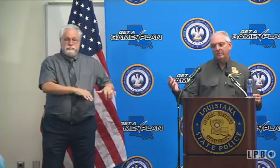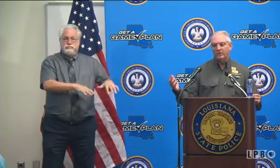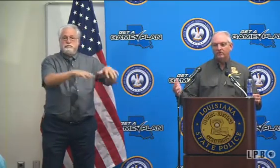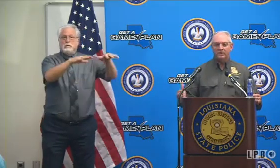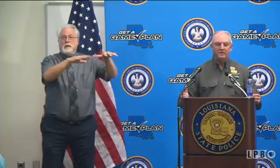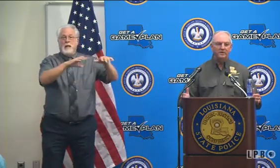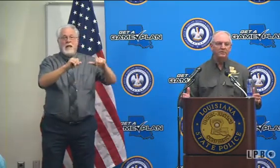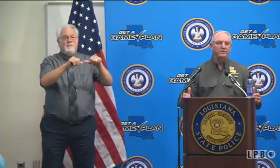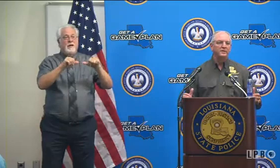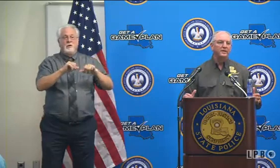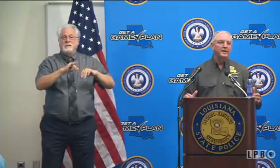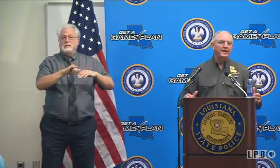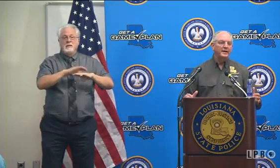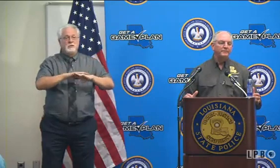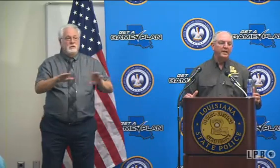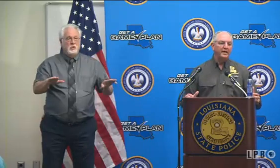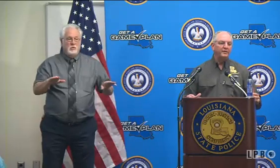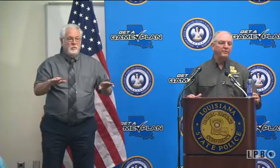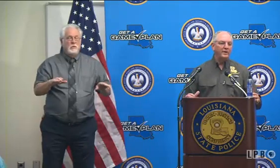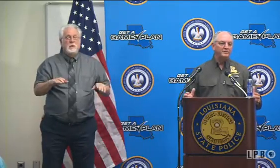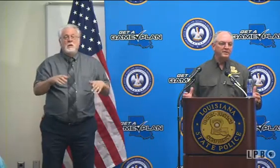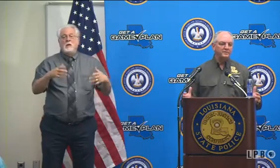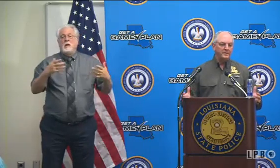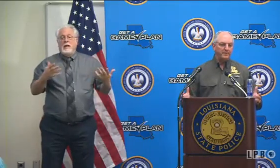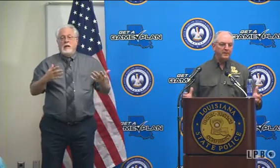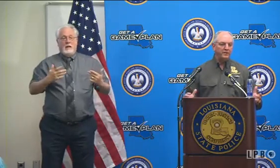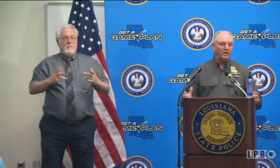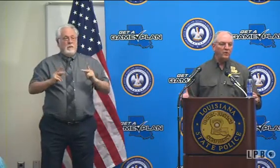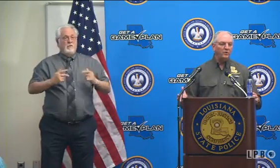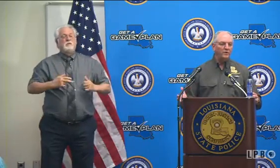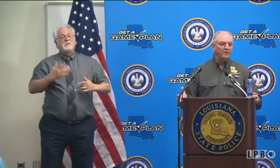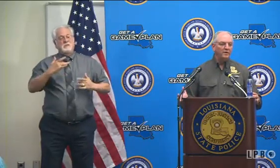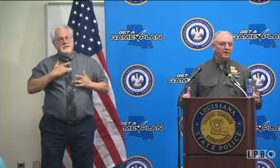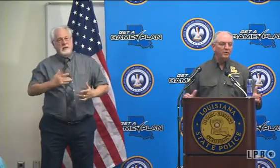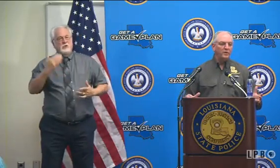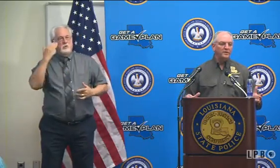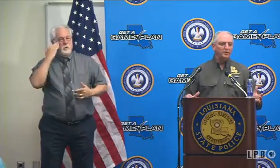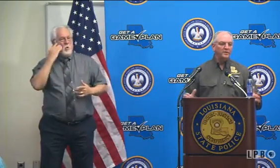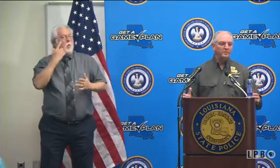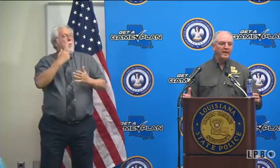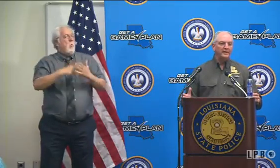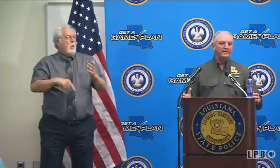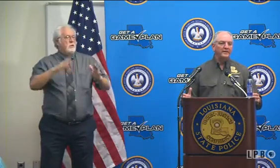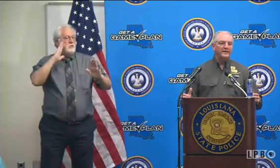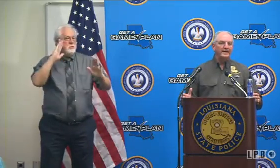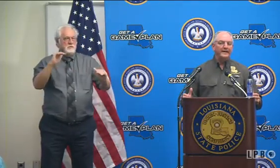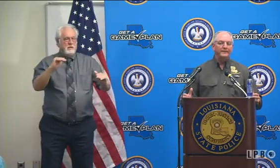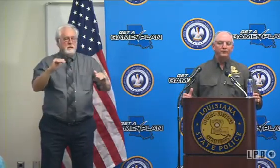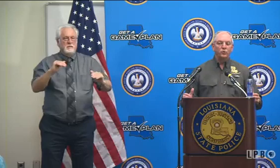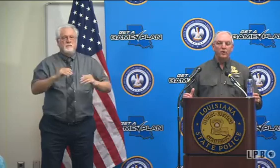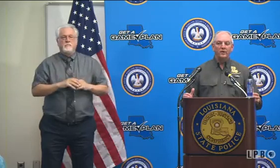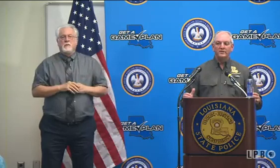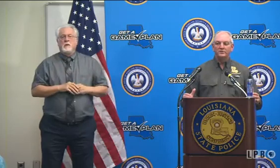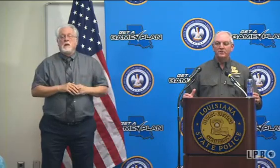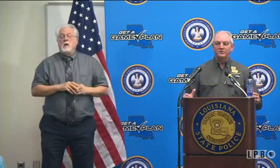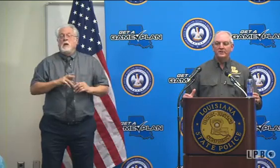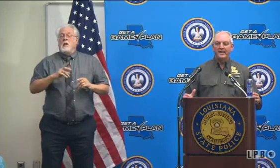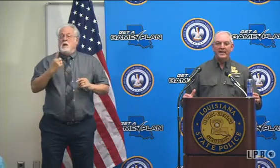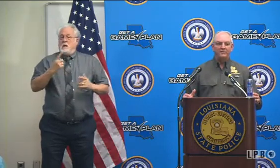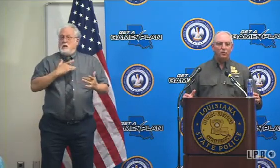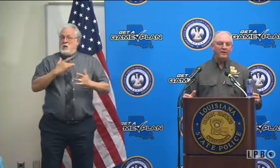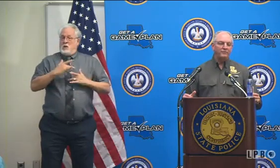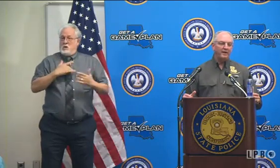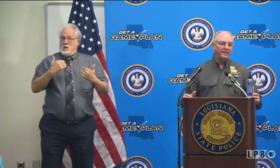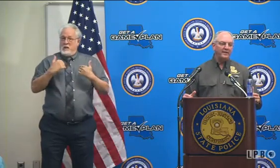you have some areas that don't. And residents typically know what to expect. One of the concerns